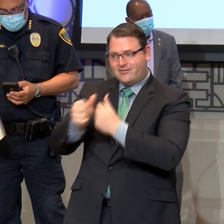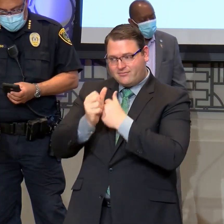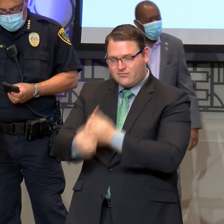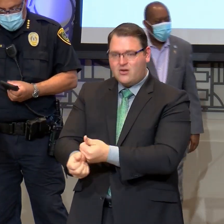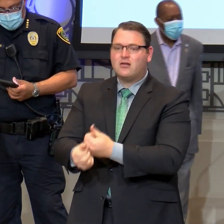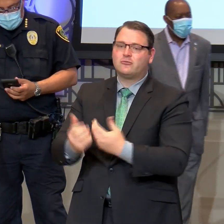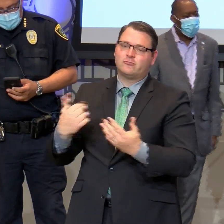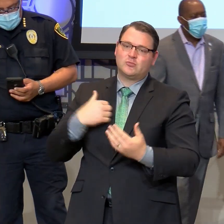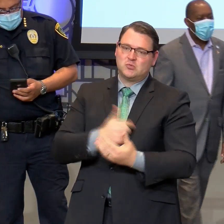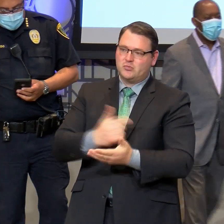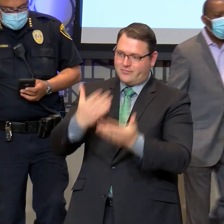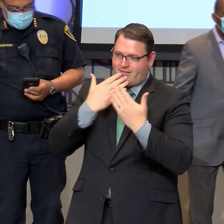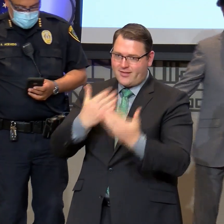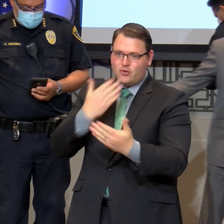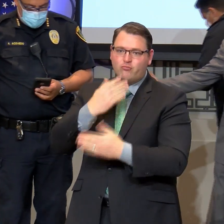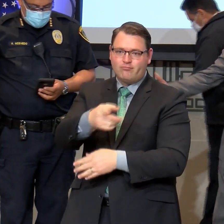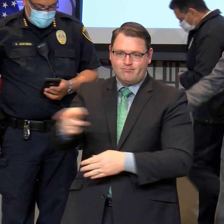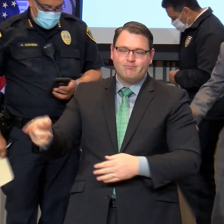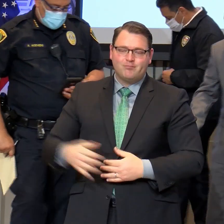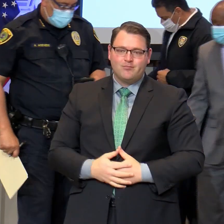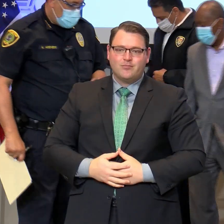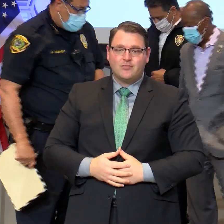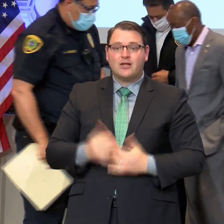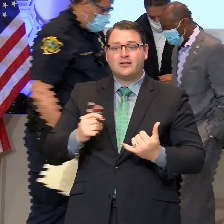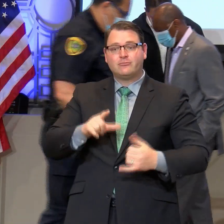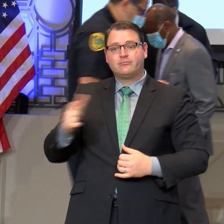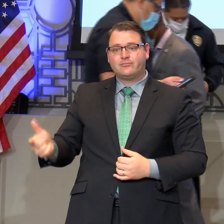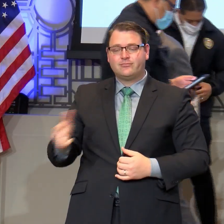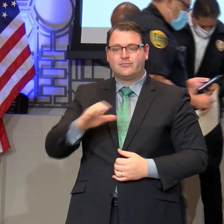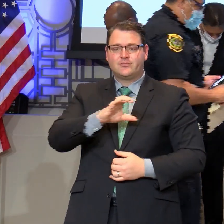Mayor. Thank you. Chief Acevedo.